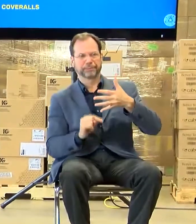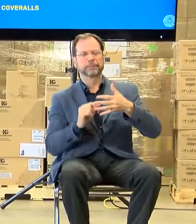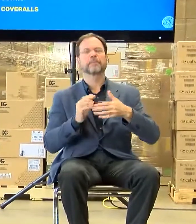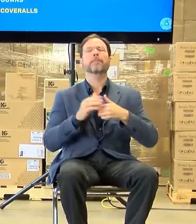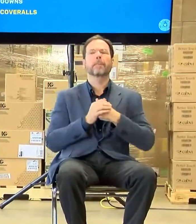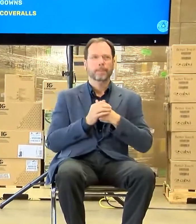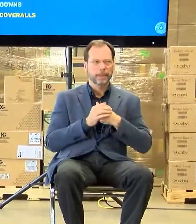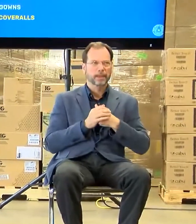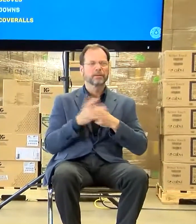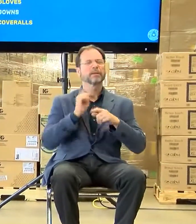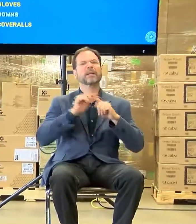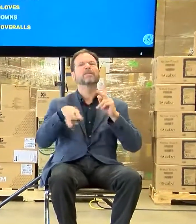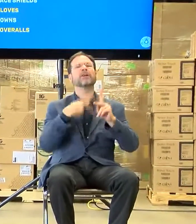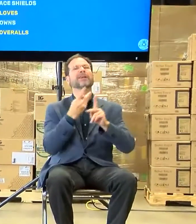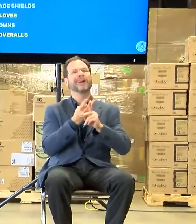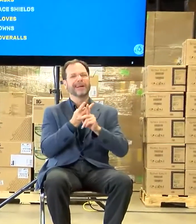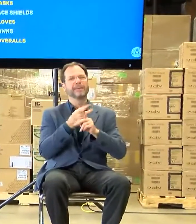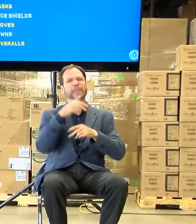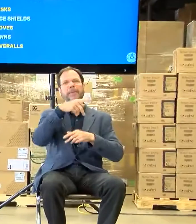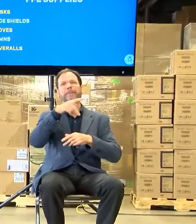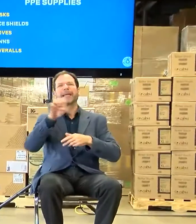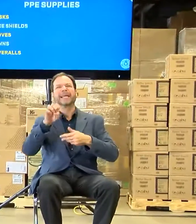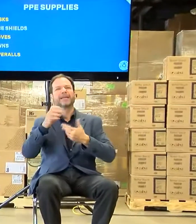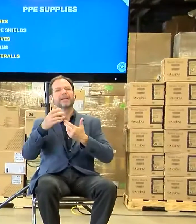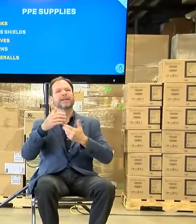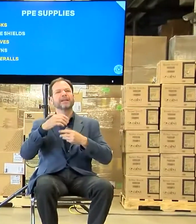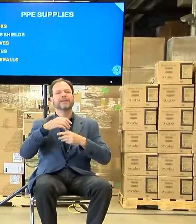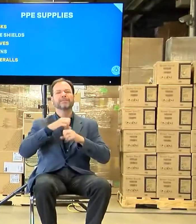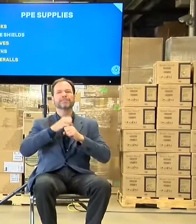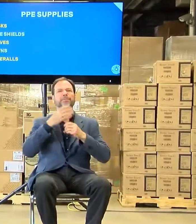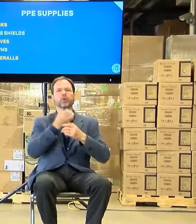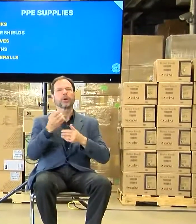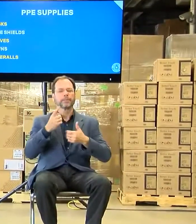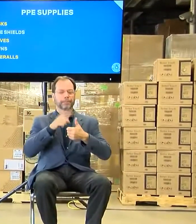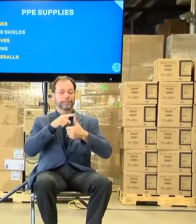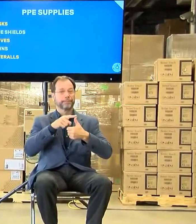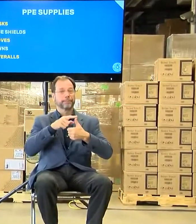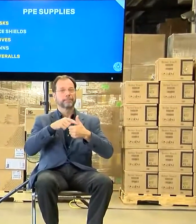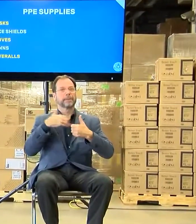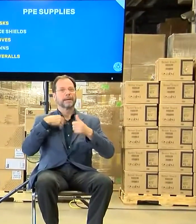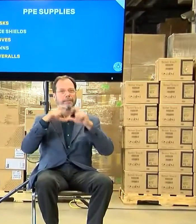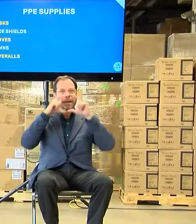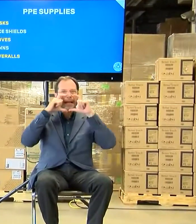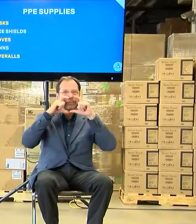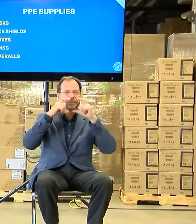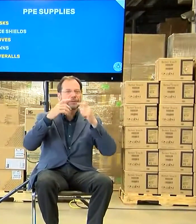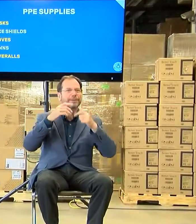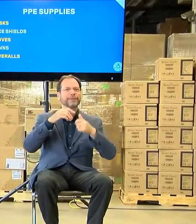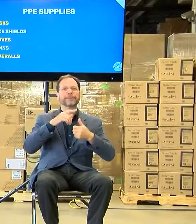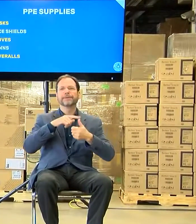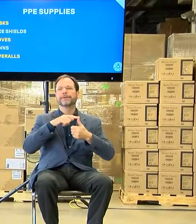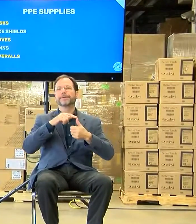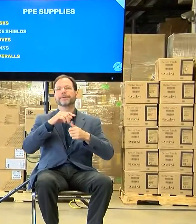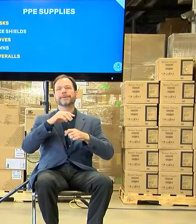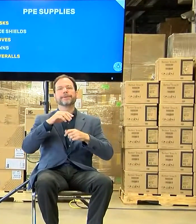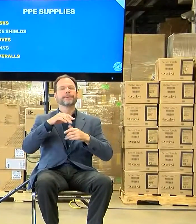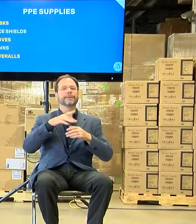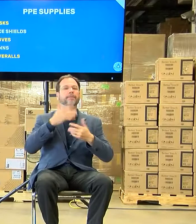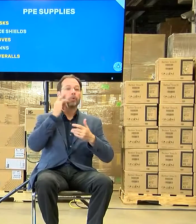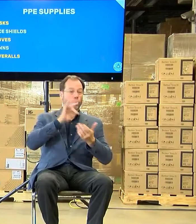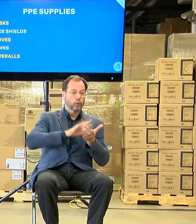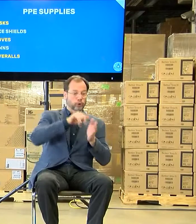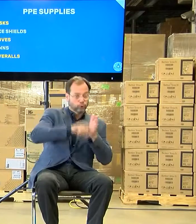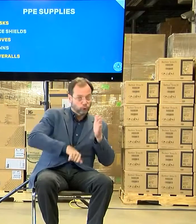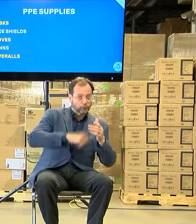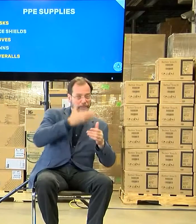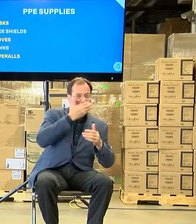are different types of PPE supplies. There are masks, which include medical surgical masks as well